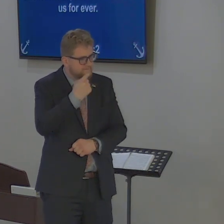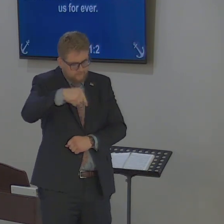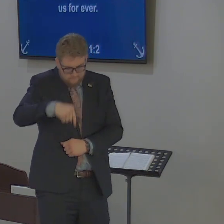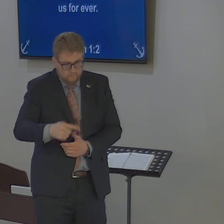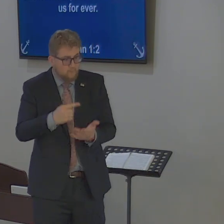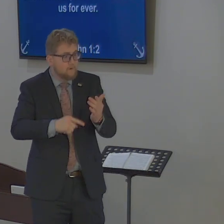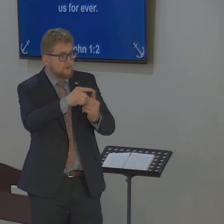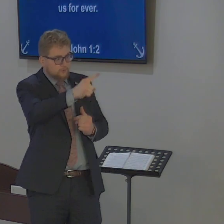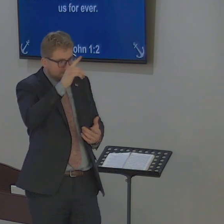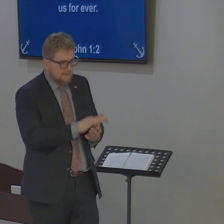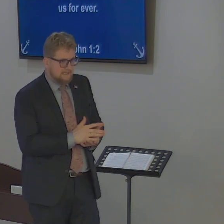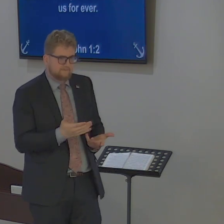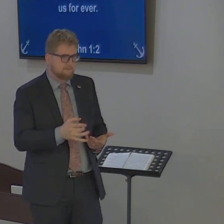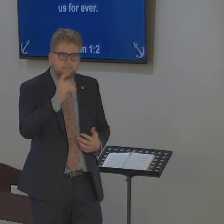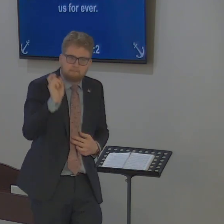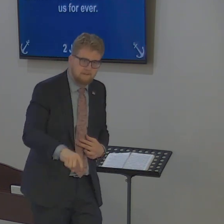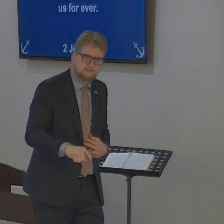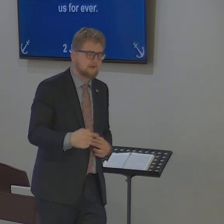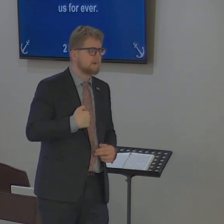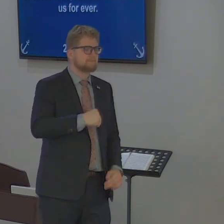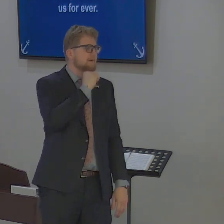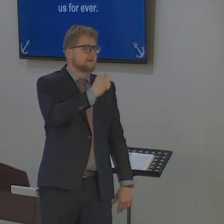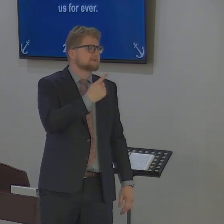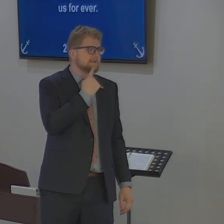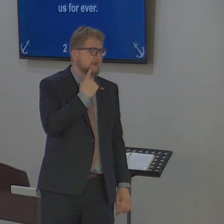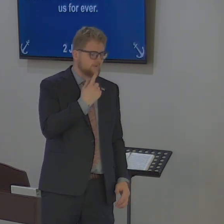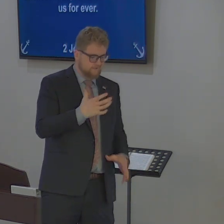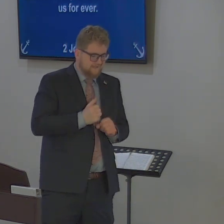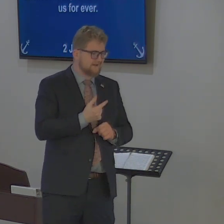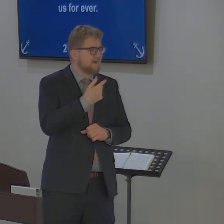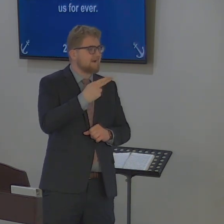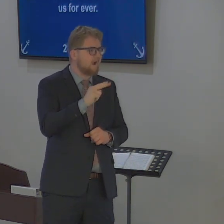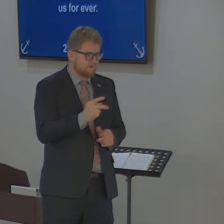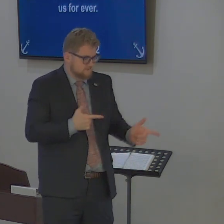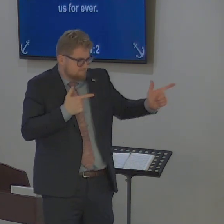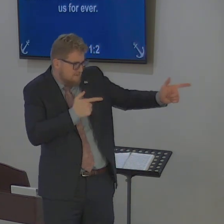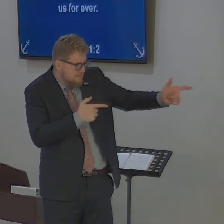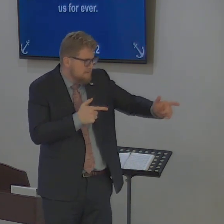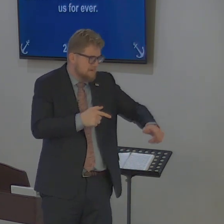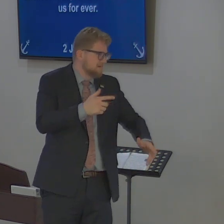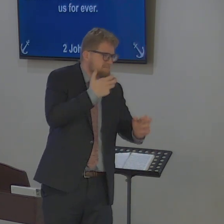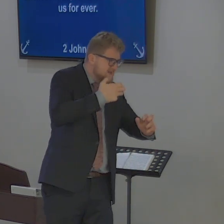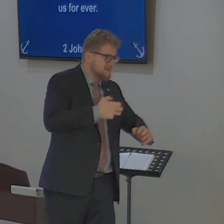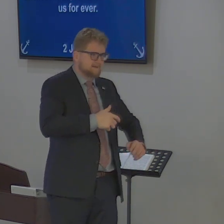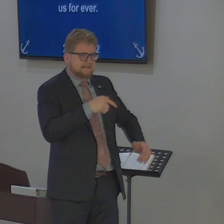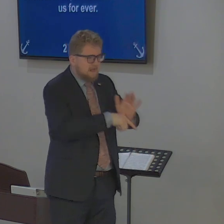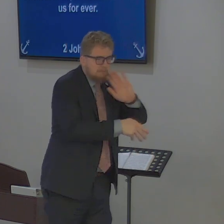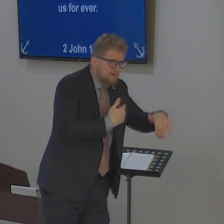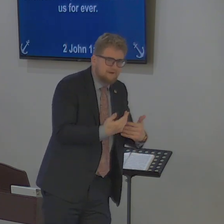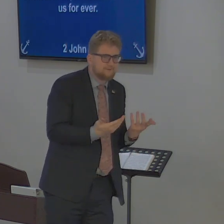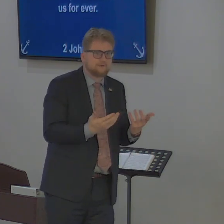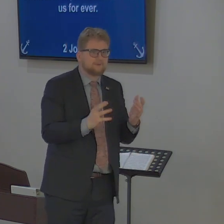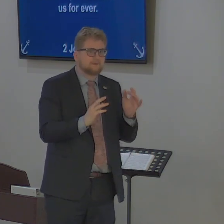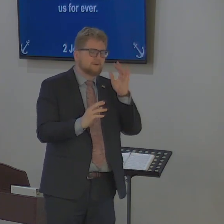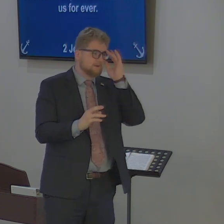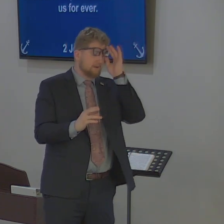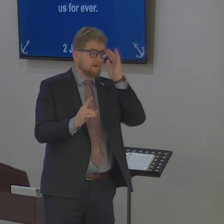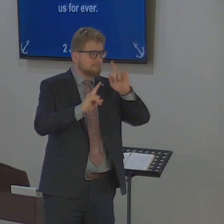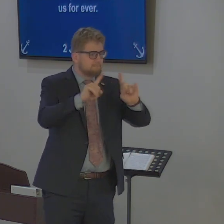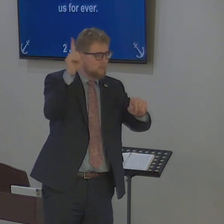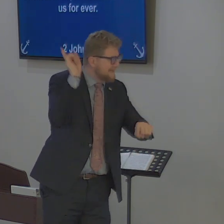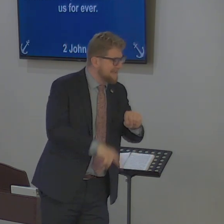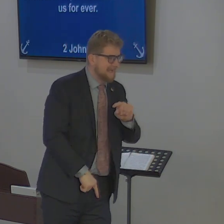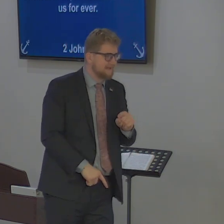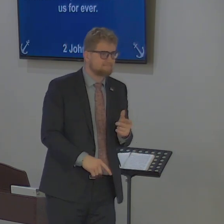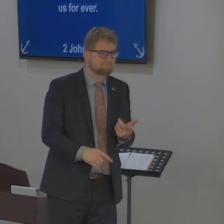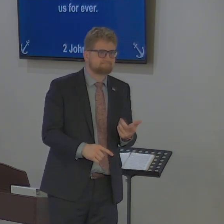to. I'm not saying we take up arms and go out there. I'm not saying we be all vicious and mean, but we cannot back down with the message that we